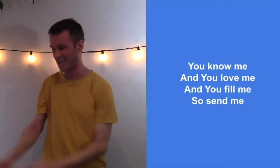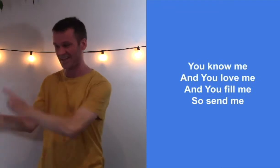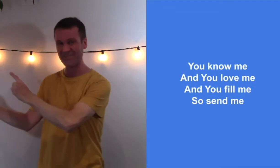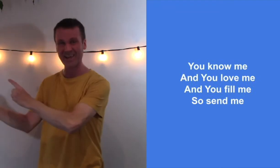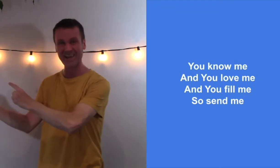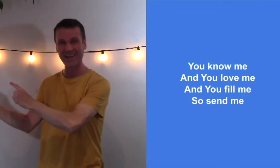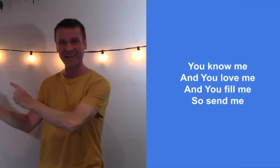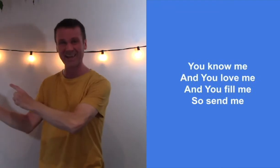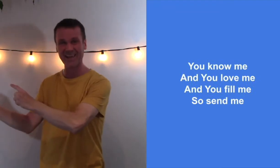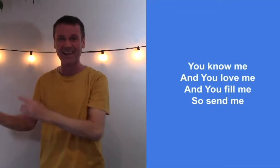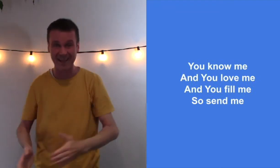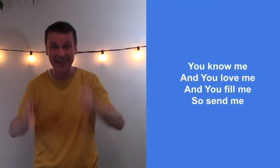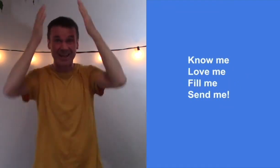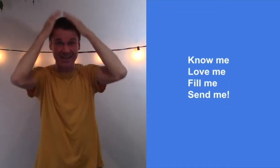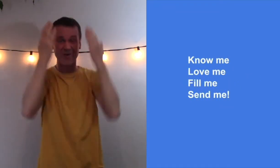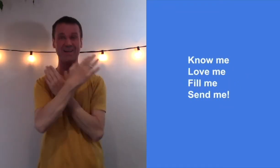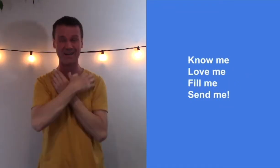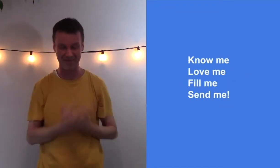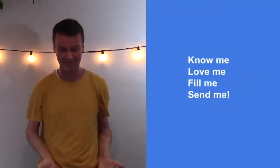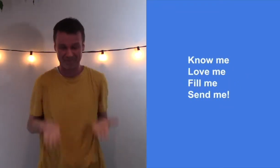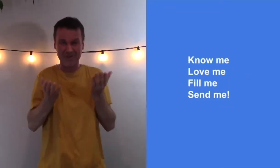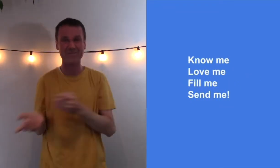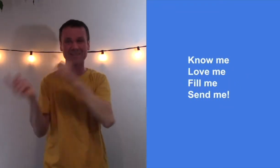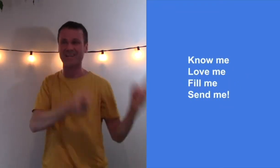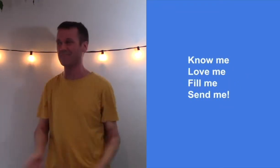me. You know me, love me, fill me, send me.